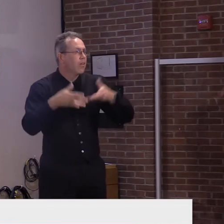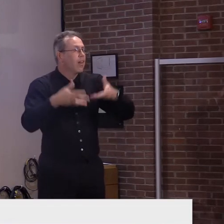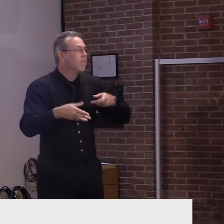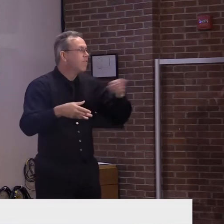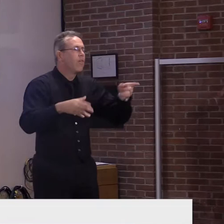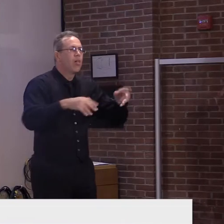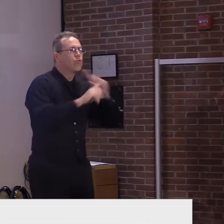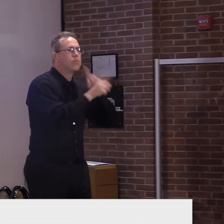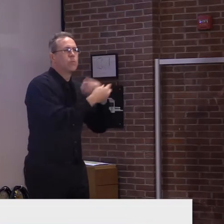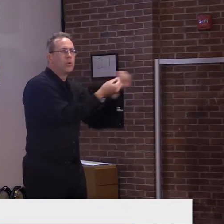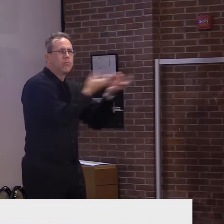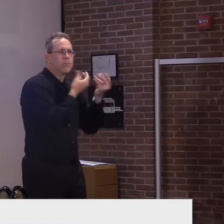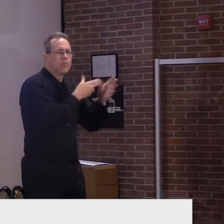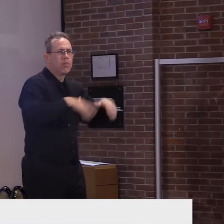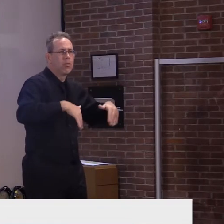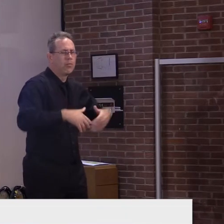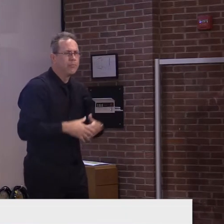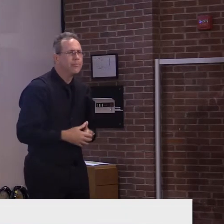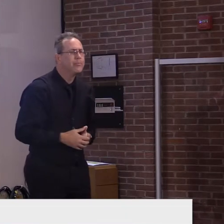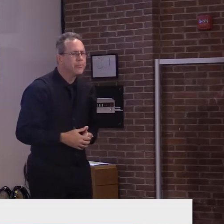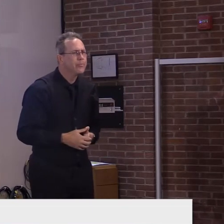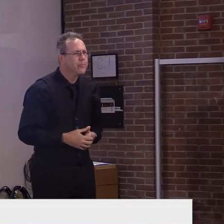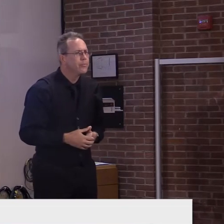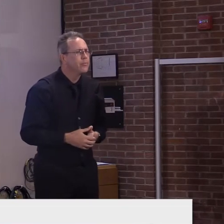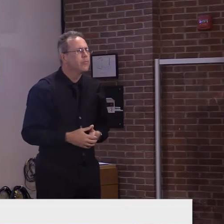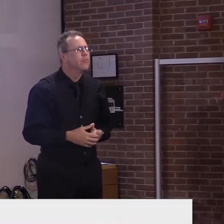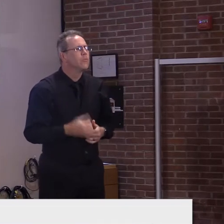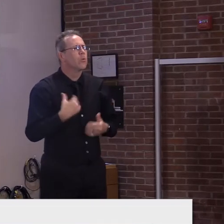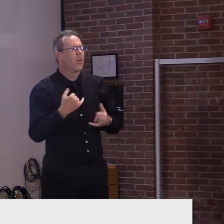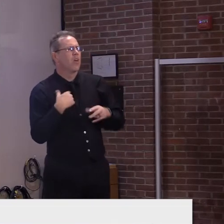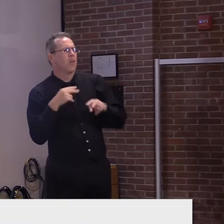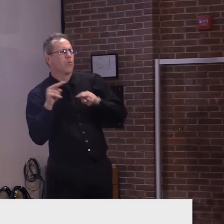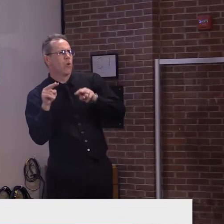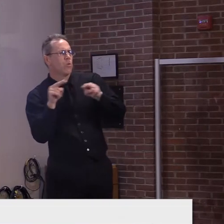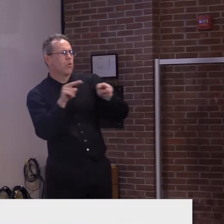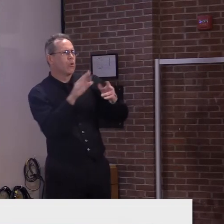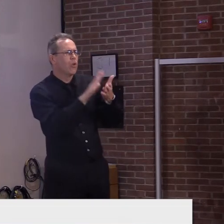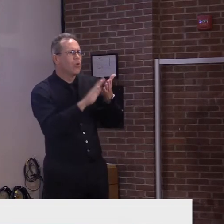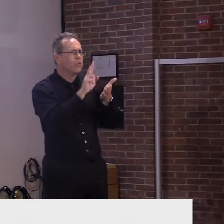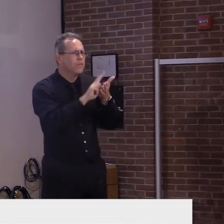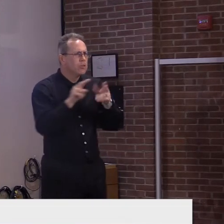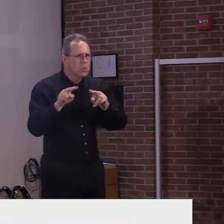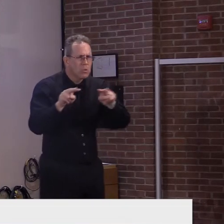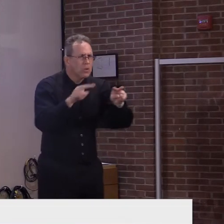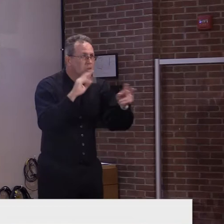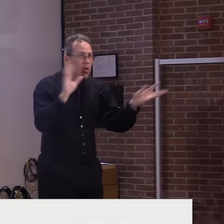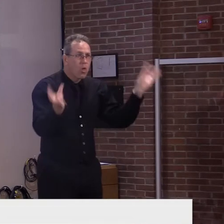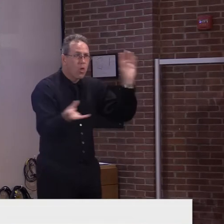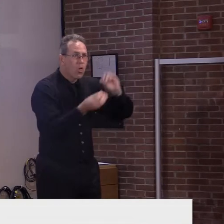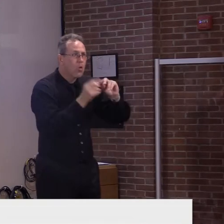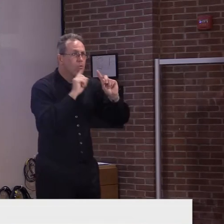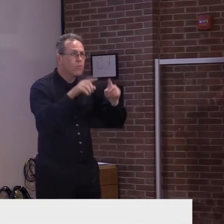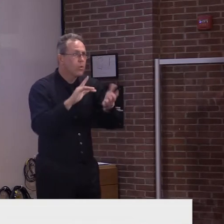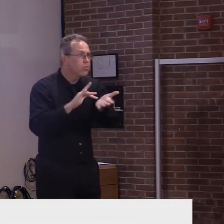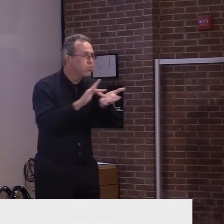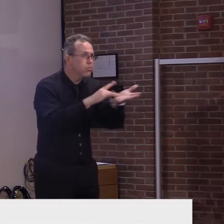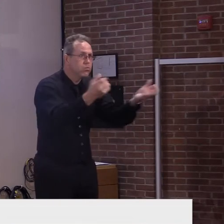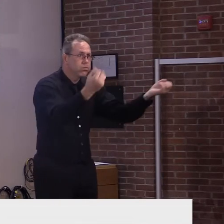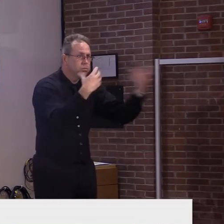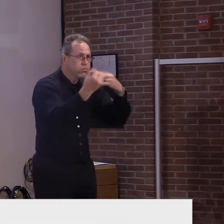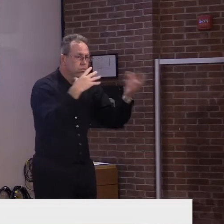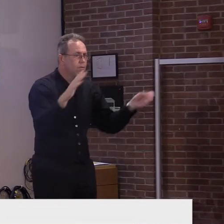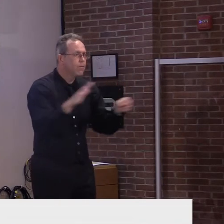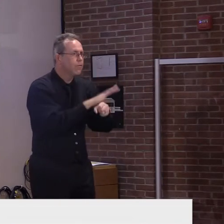to update this over the next couple of weeks until all of the students have been accounted for. But certainly a very encouraging sign